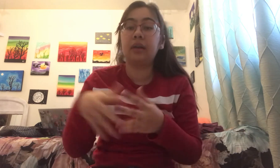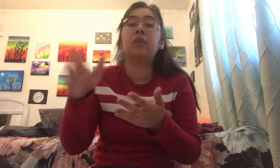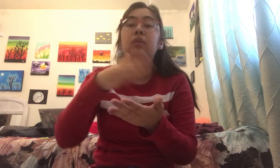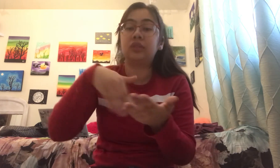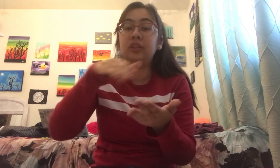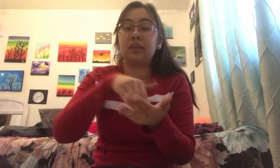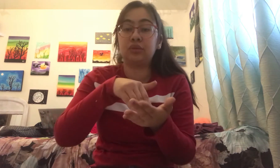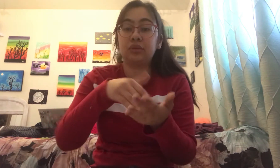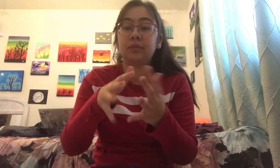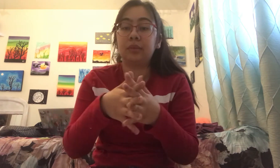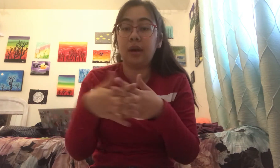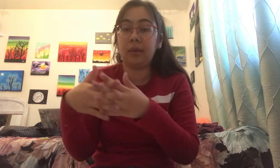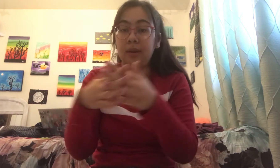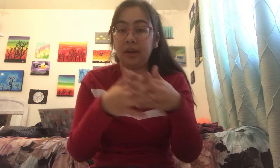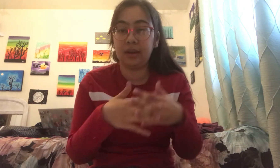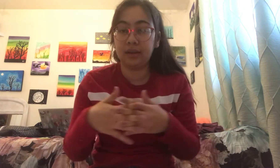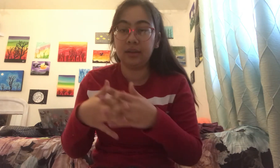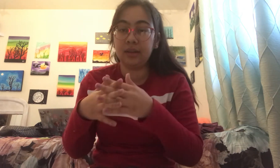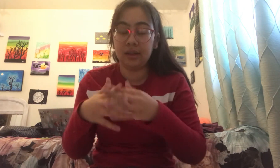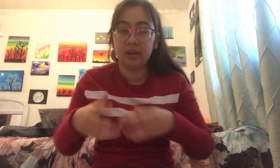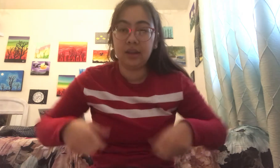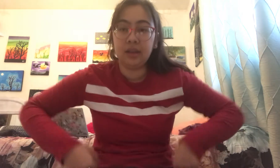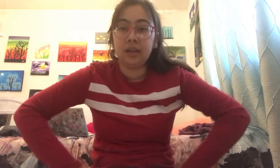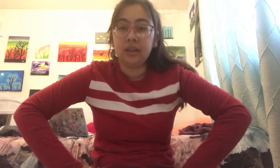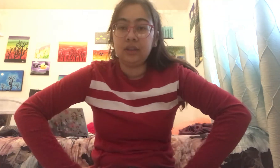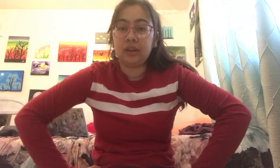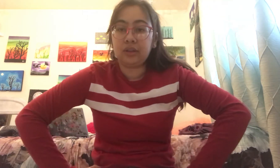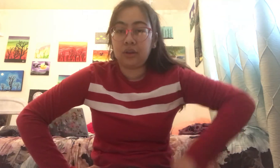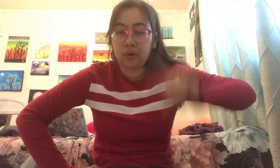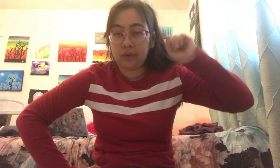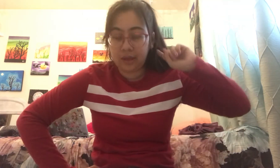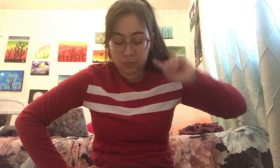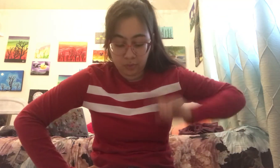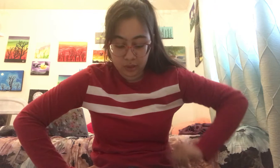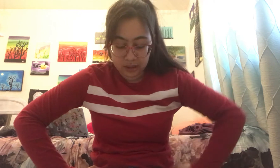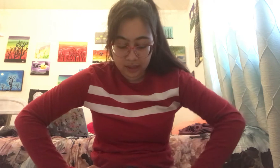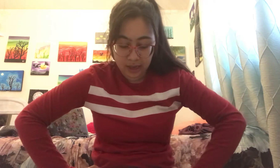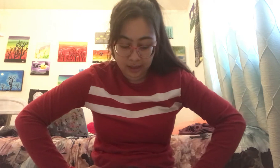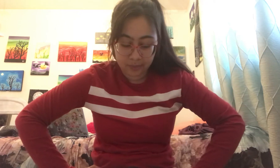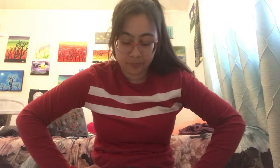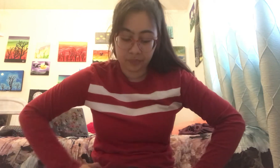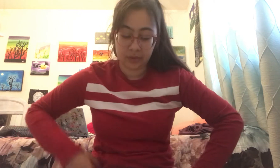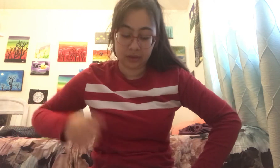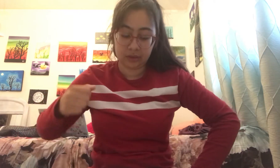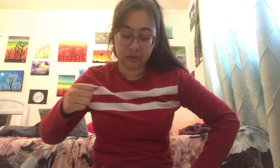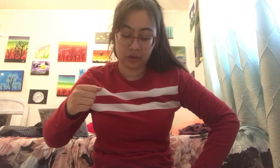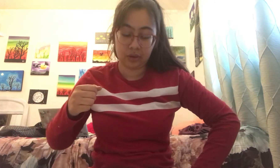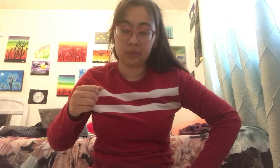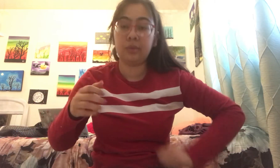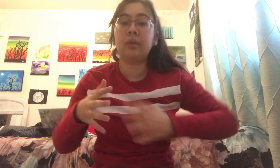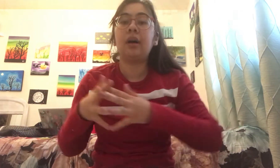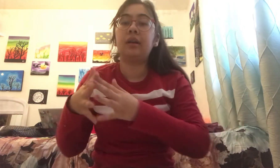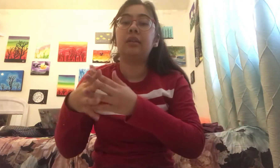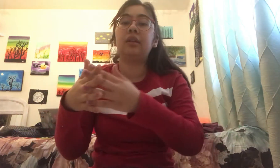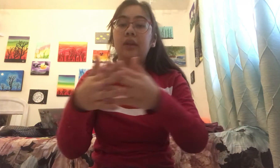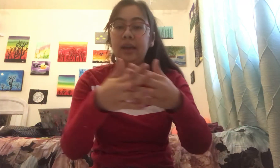or Central America so let's go over them one more time so the United